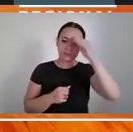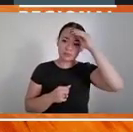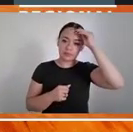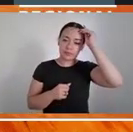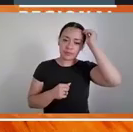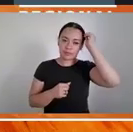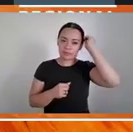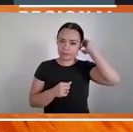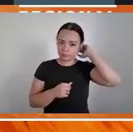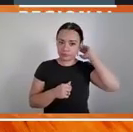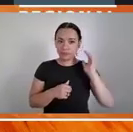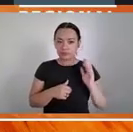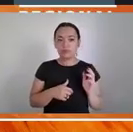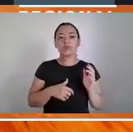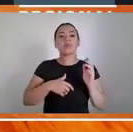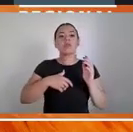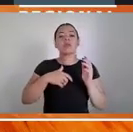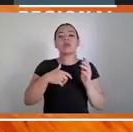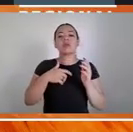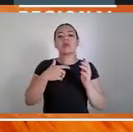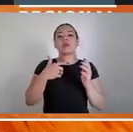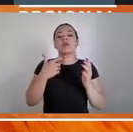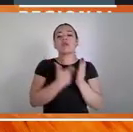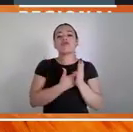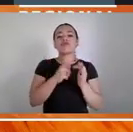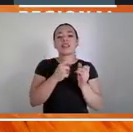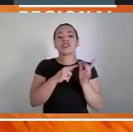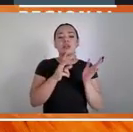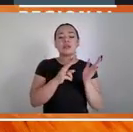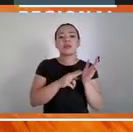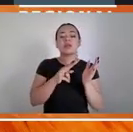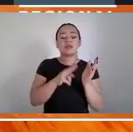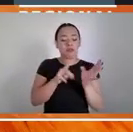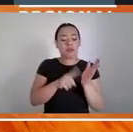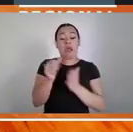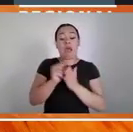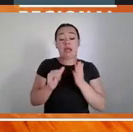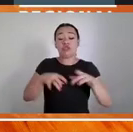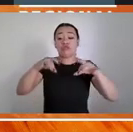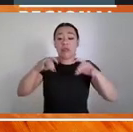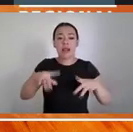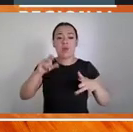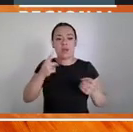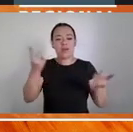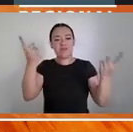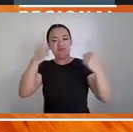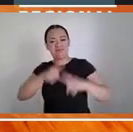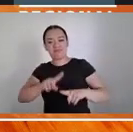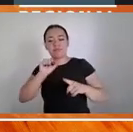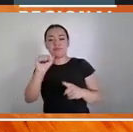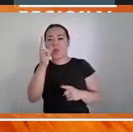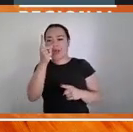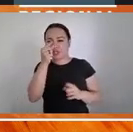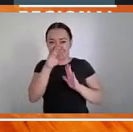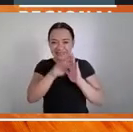Regional Arts Australia will assess each application against the eligibility criteria, and then a panel of external assessors